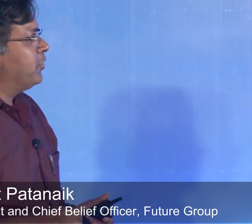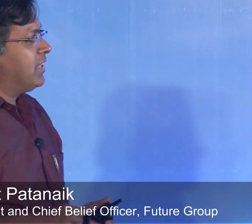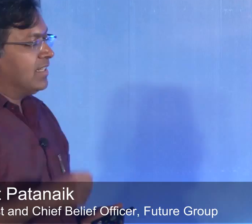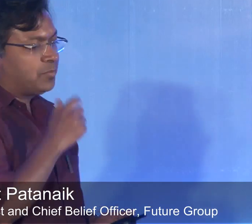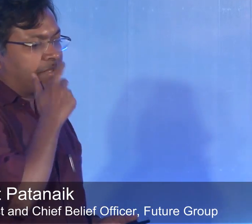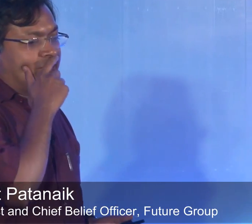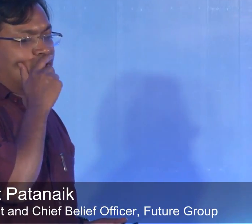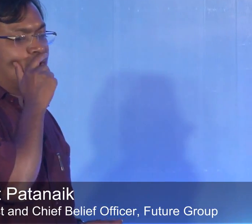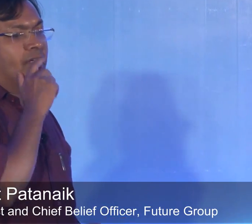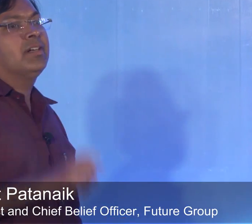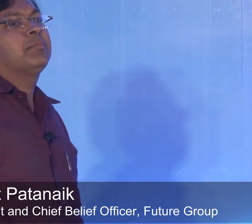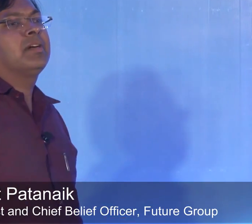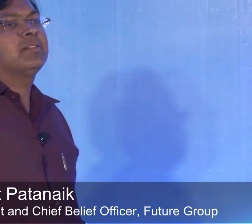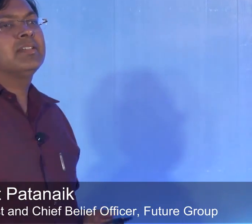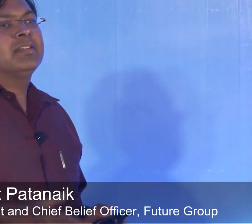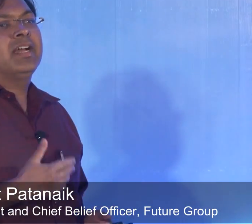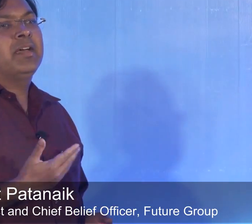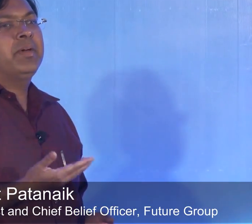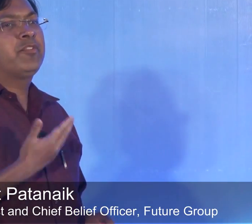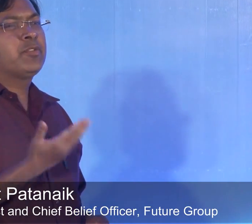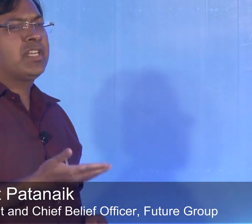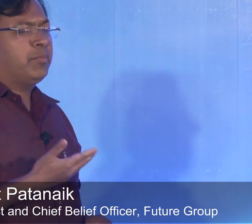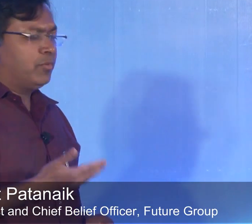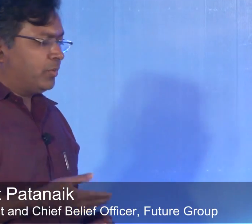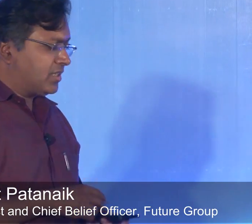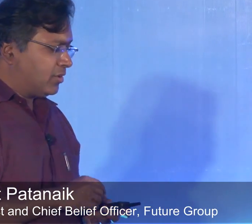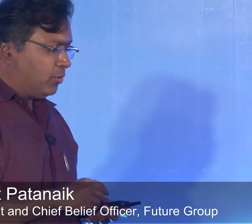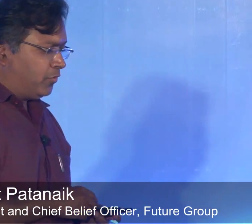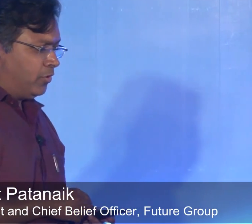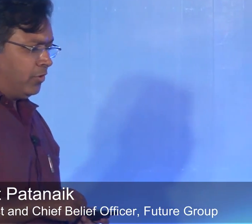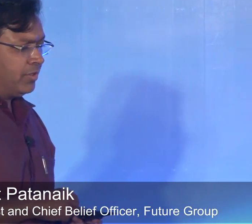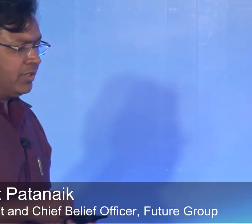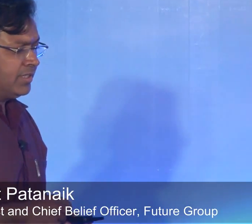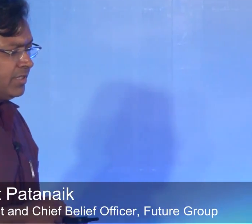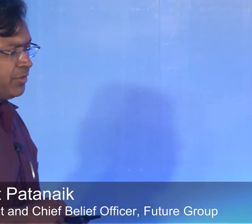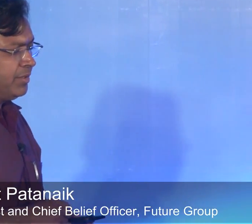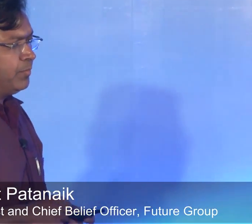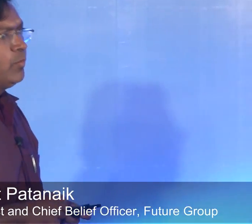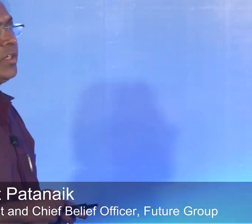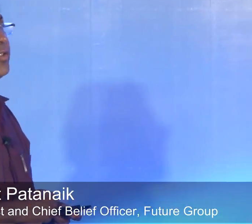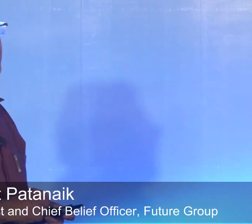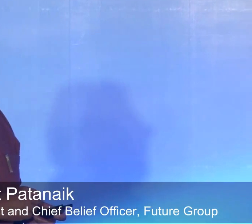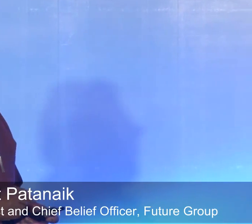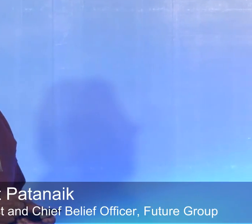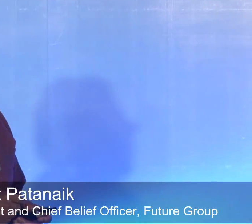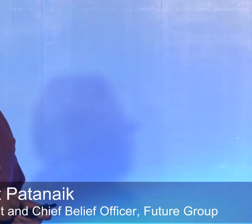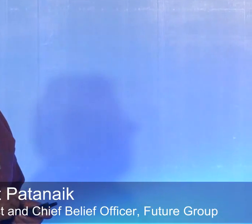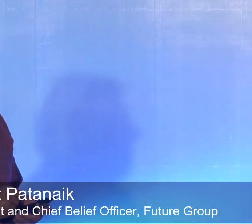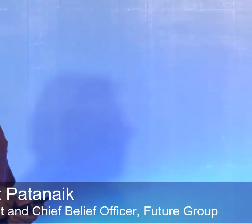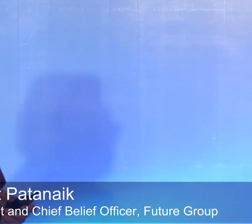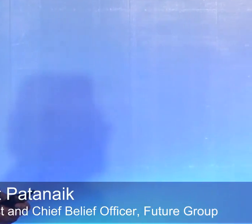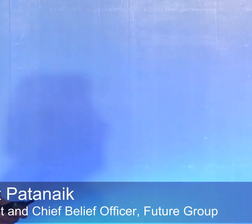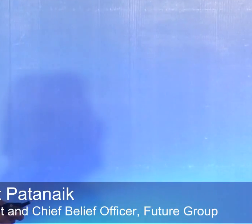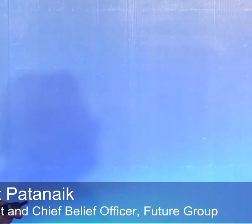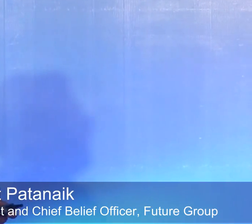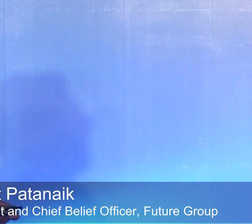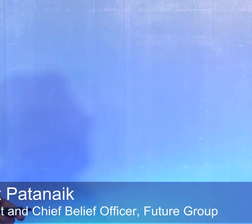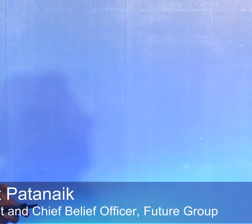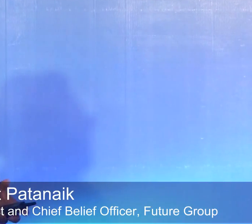So Firoz asked me to... I met Firoz a couple of weeks ago for a leadership workshop, and we were just